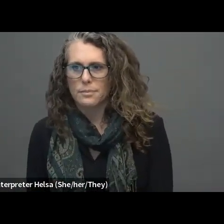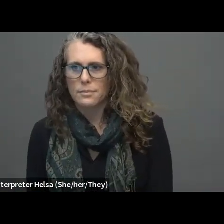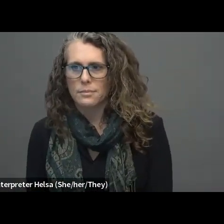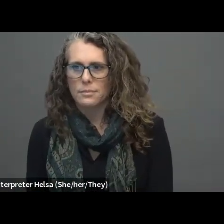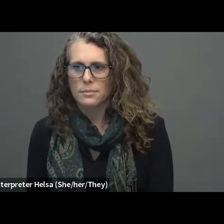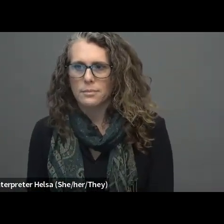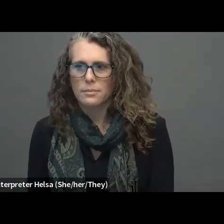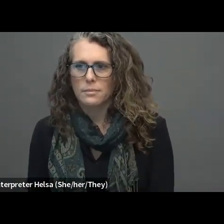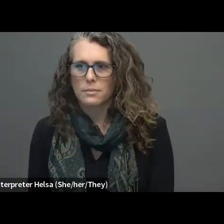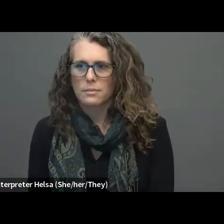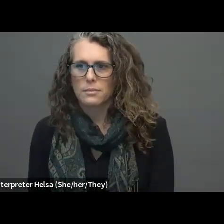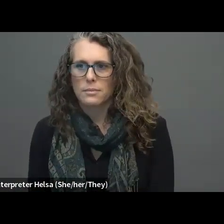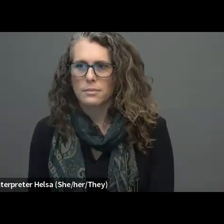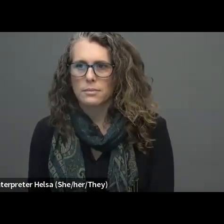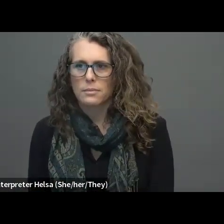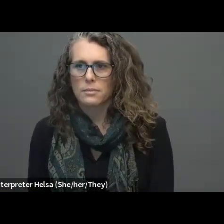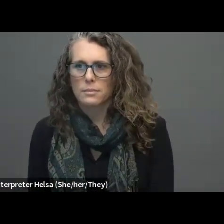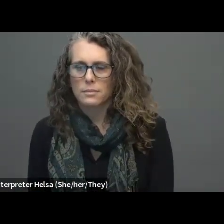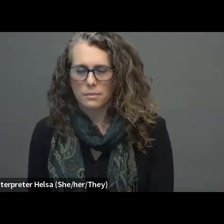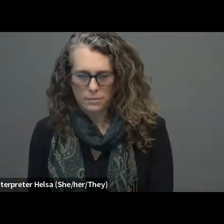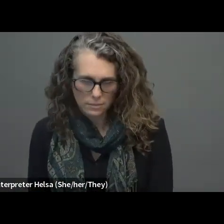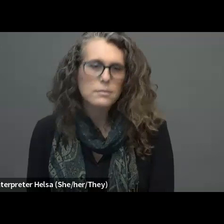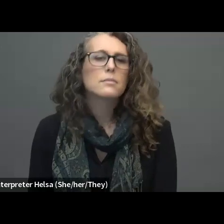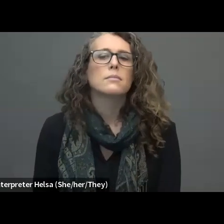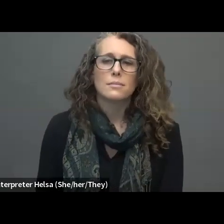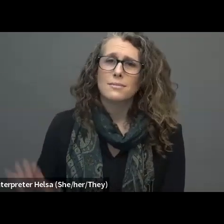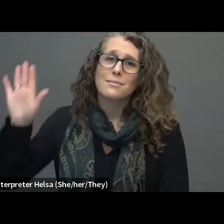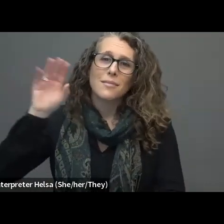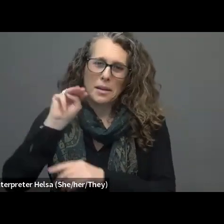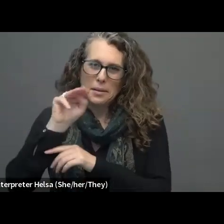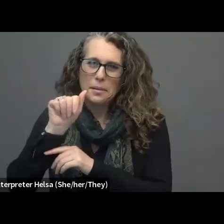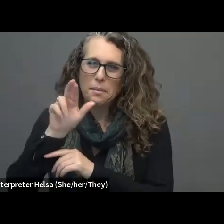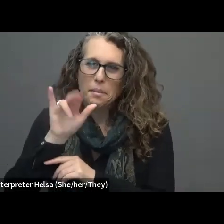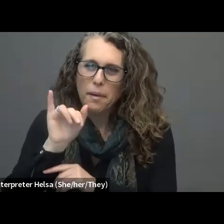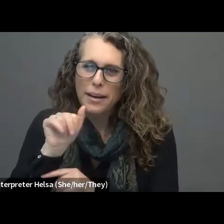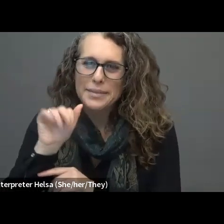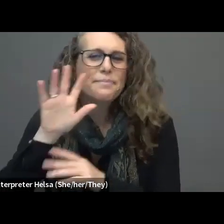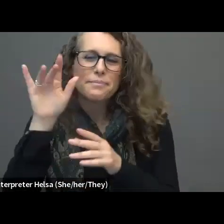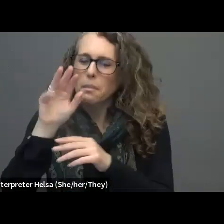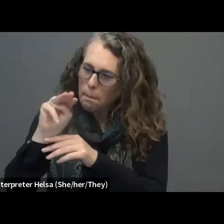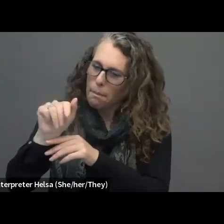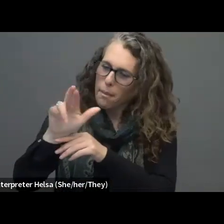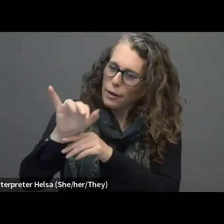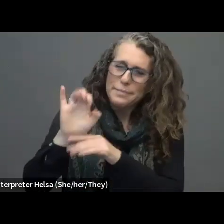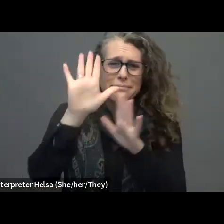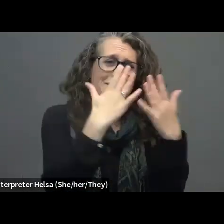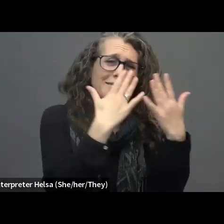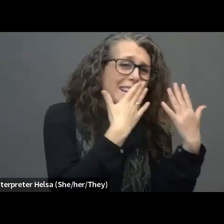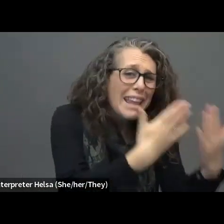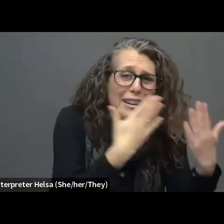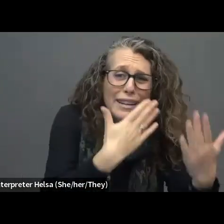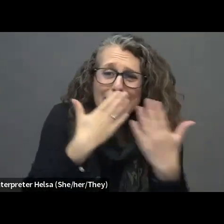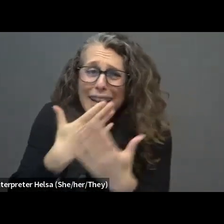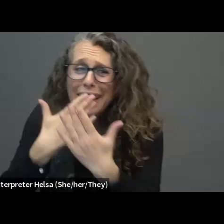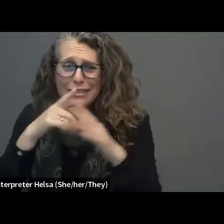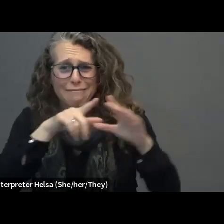All right. Okay, thank you very much, Tobias, Franz, Katja, everybody for your